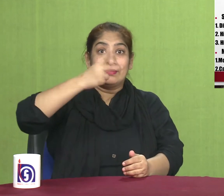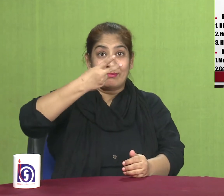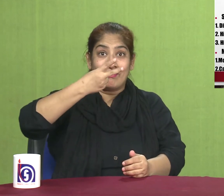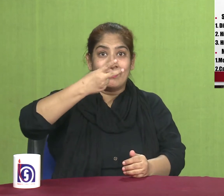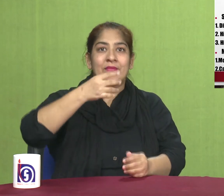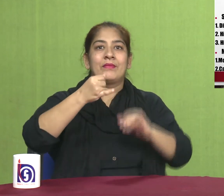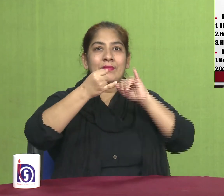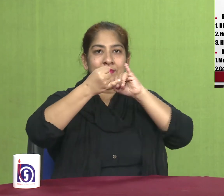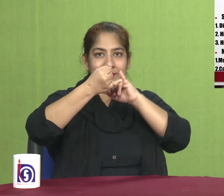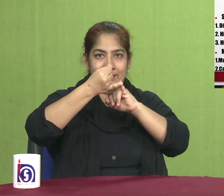The second point